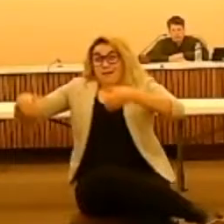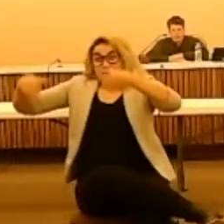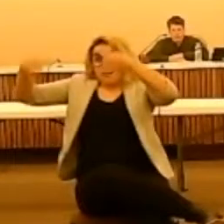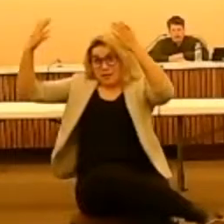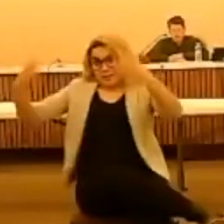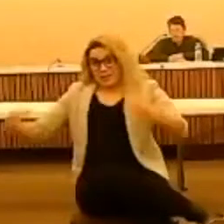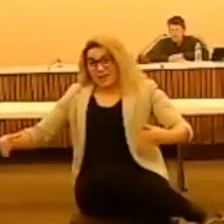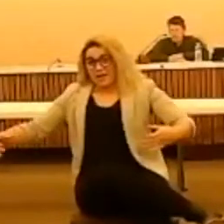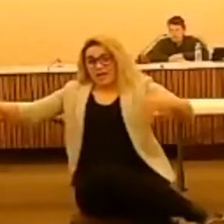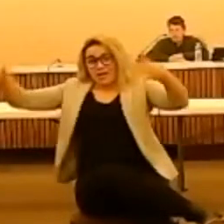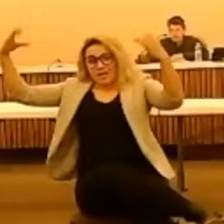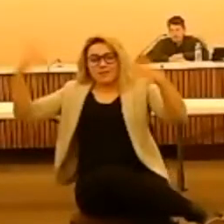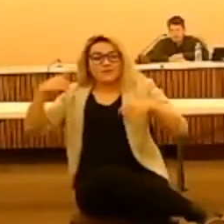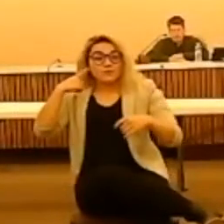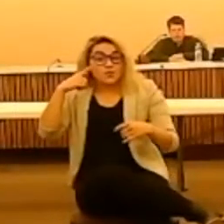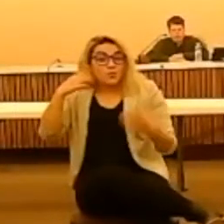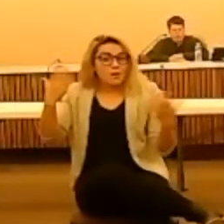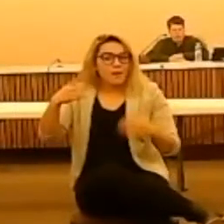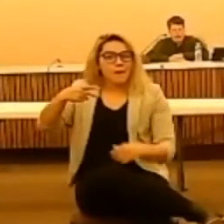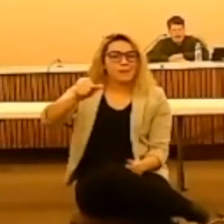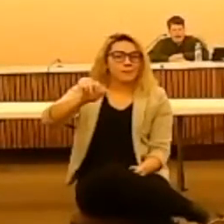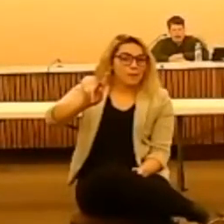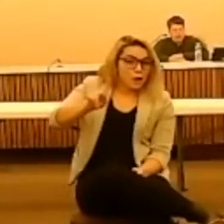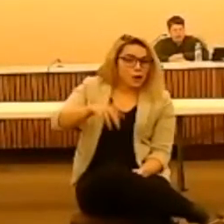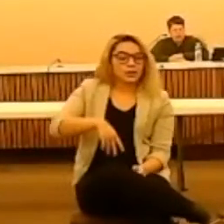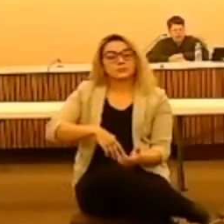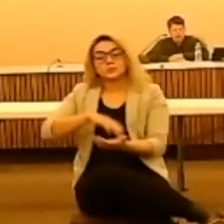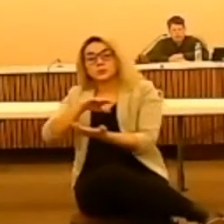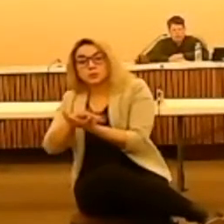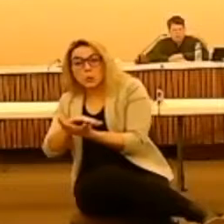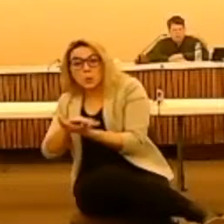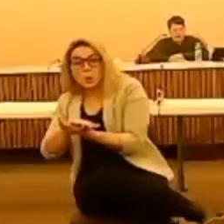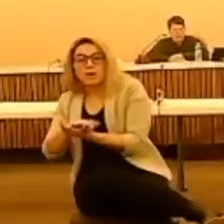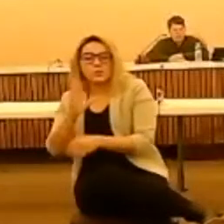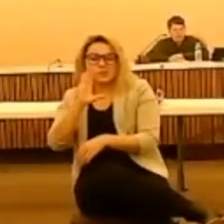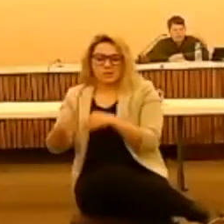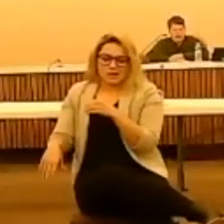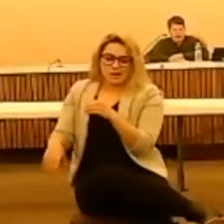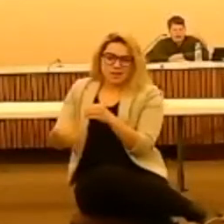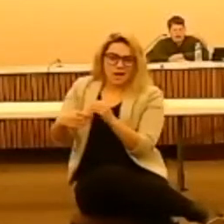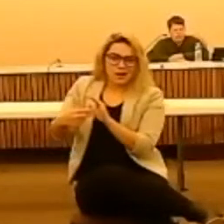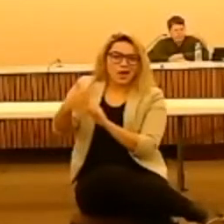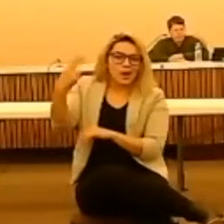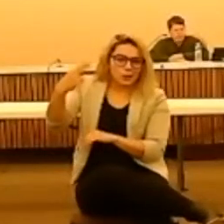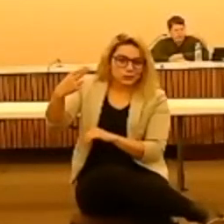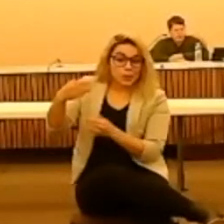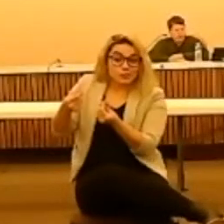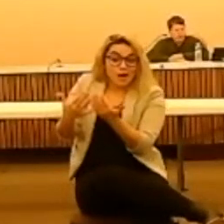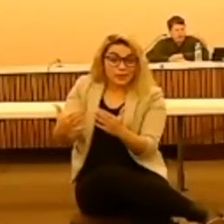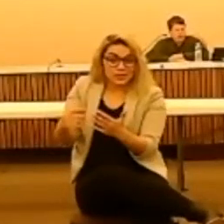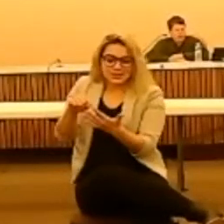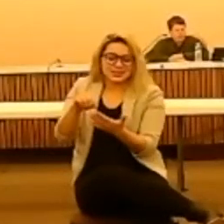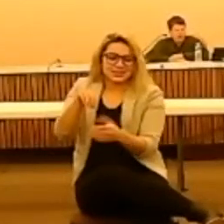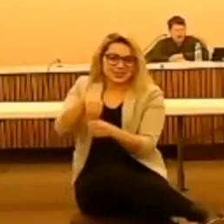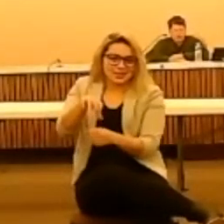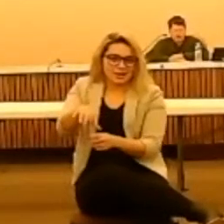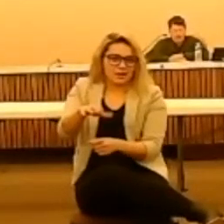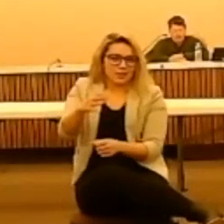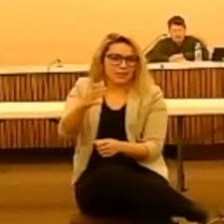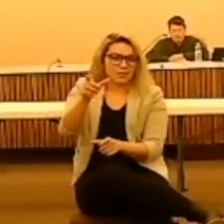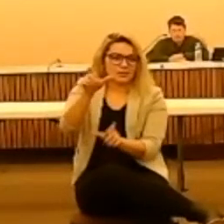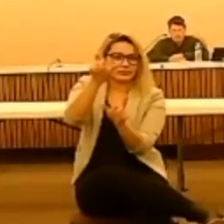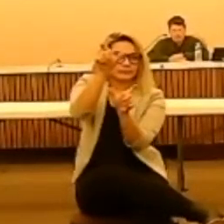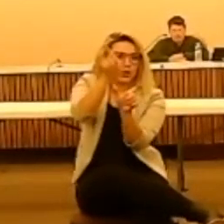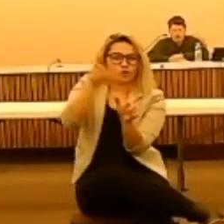for parks and schools, so we're just going to add historic properties to that column. Because of